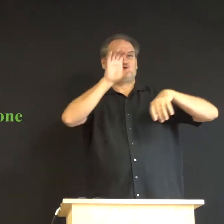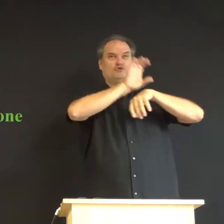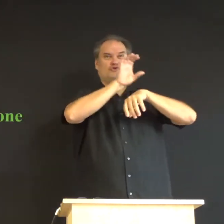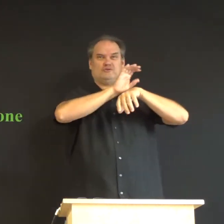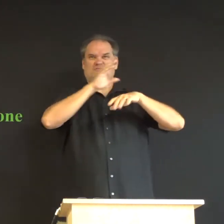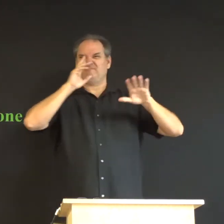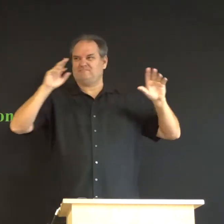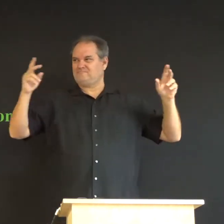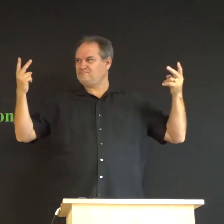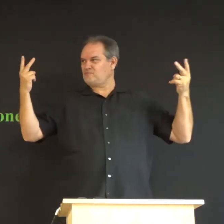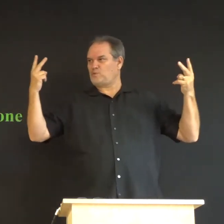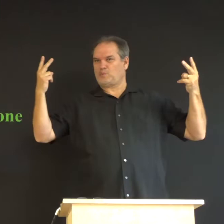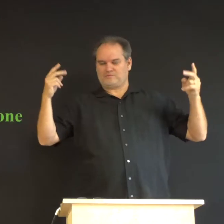The visible and the invisible.